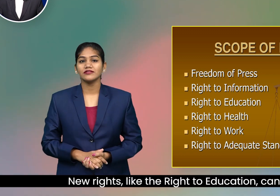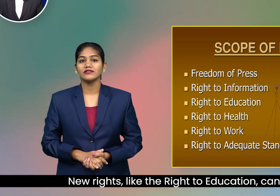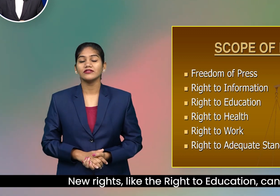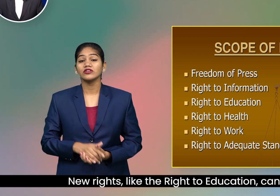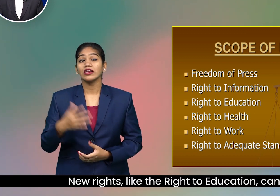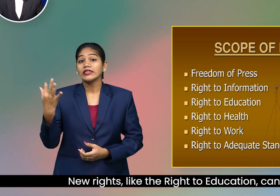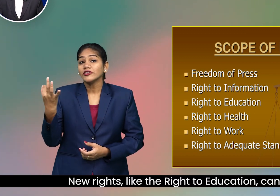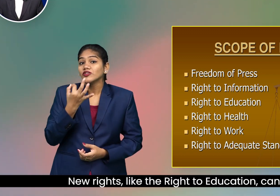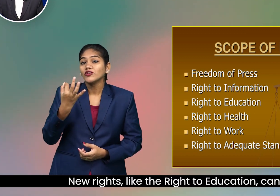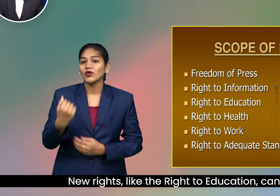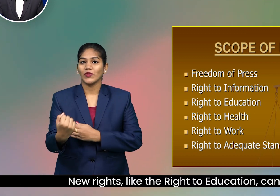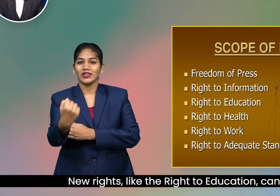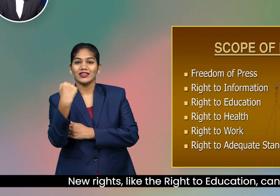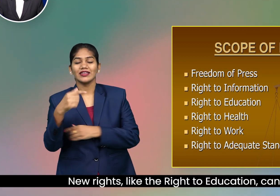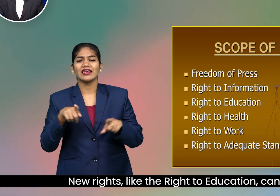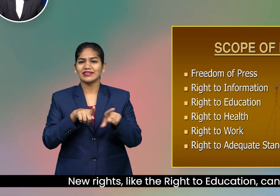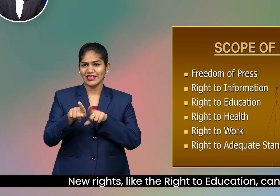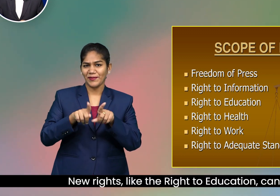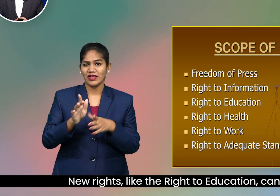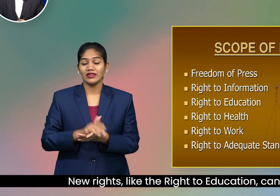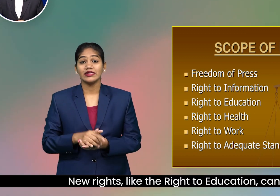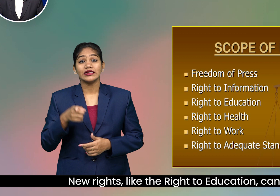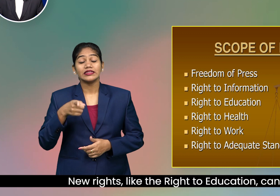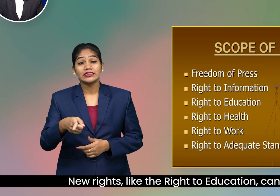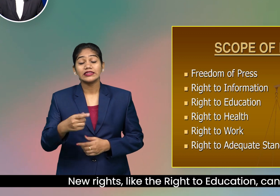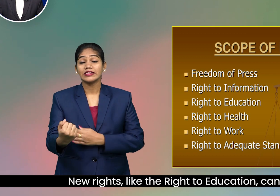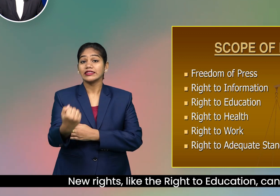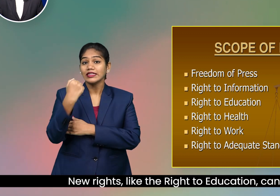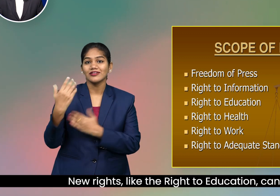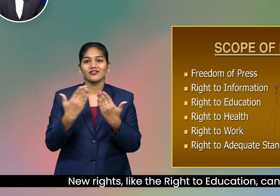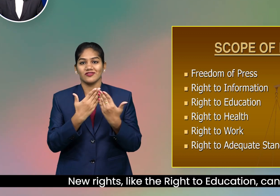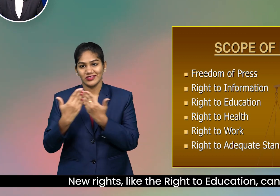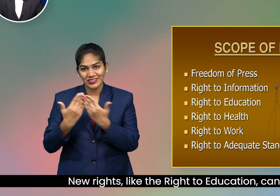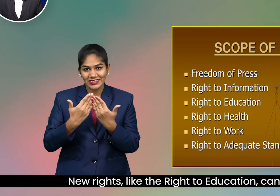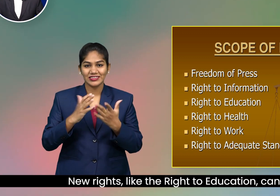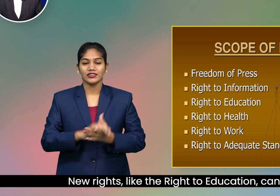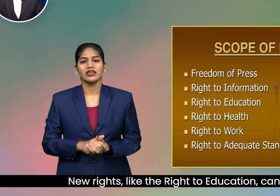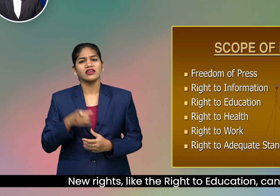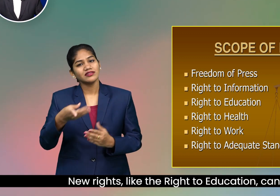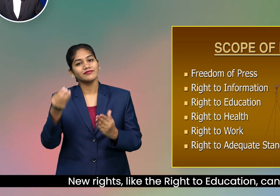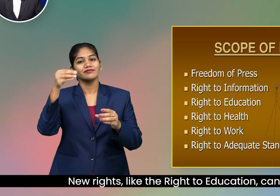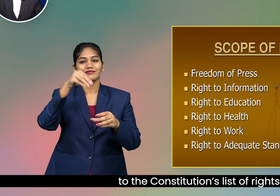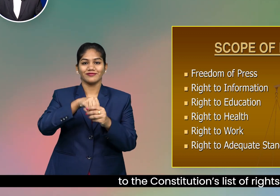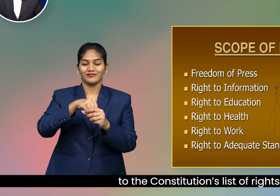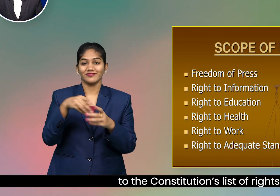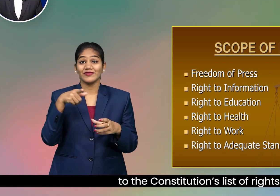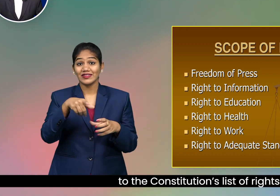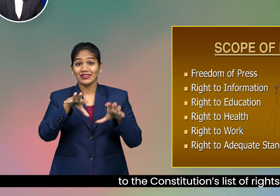New rights like the right to education can be added to the